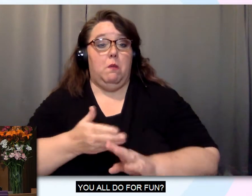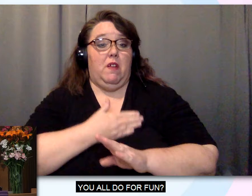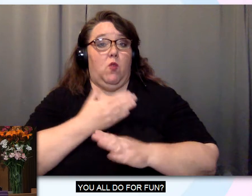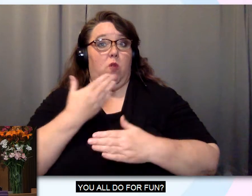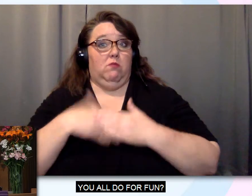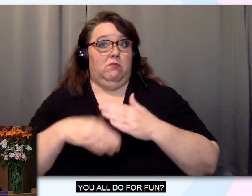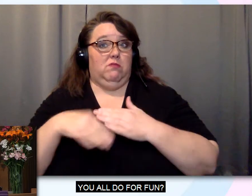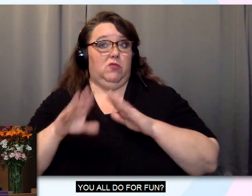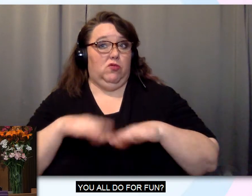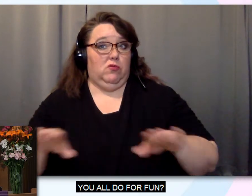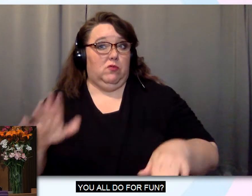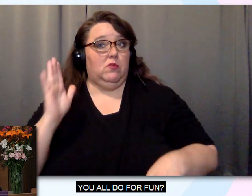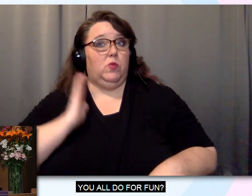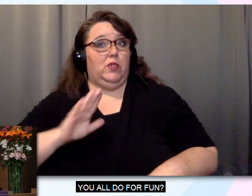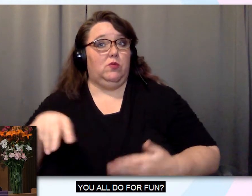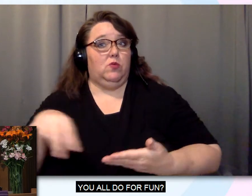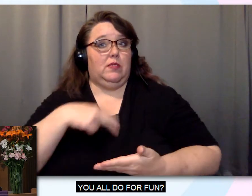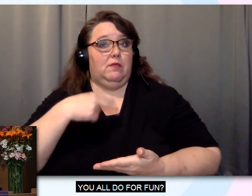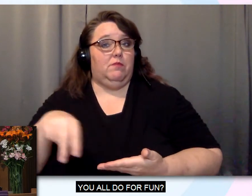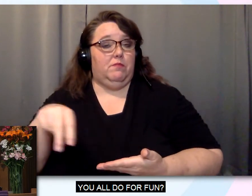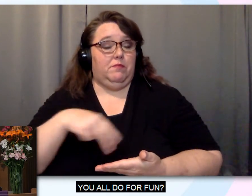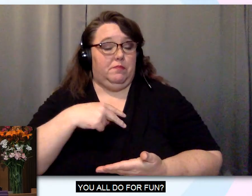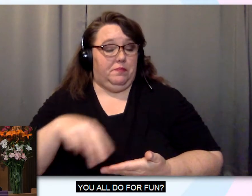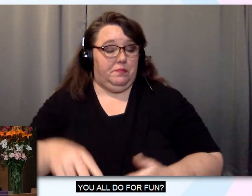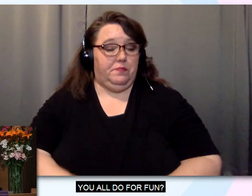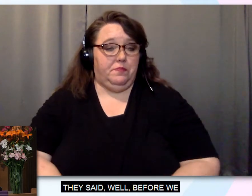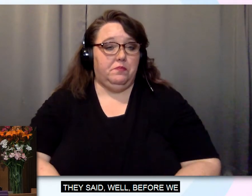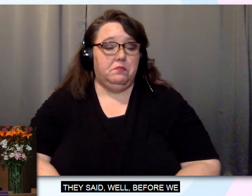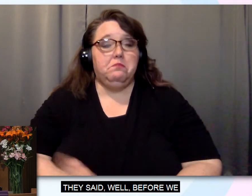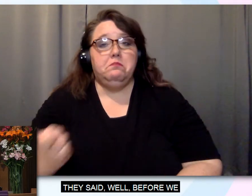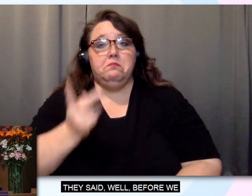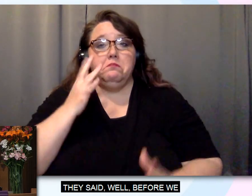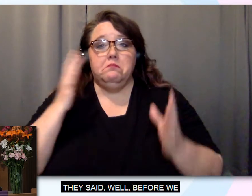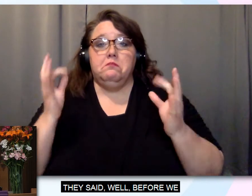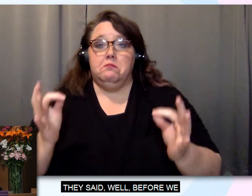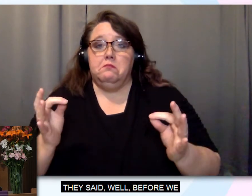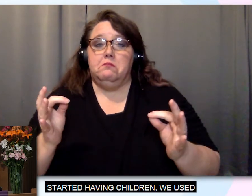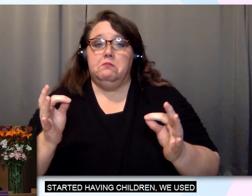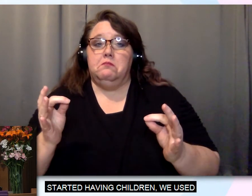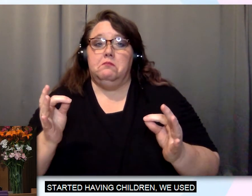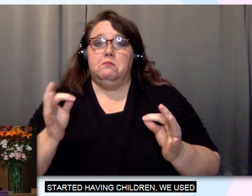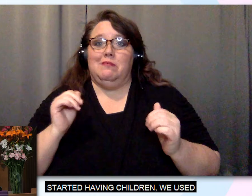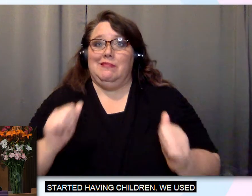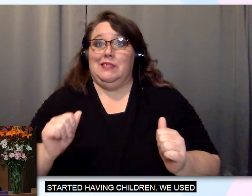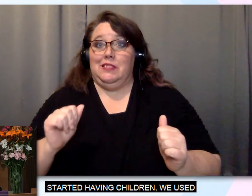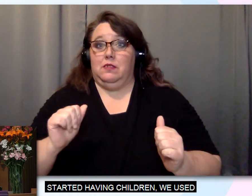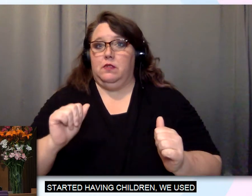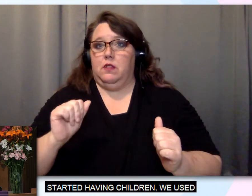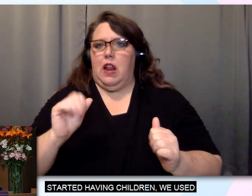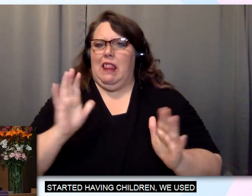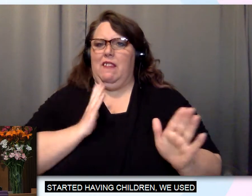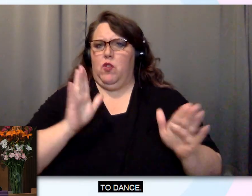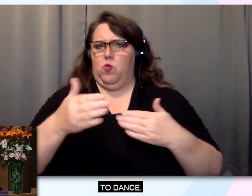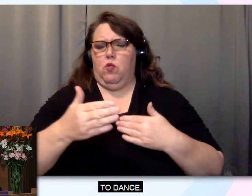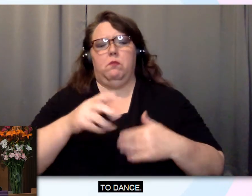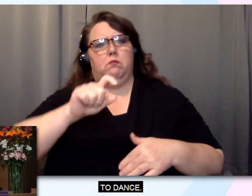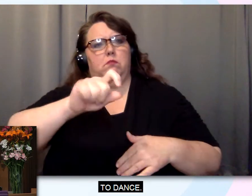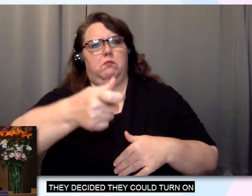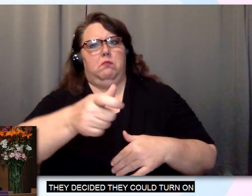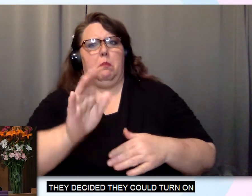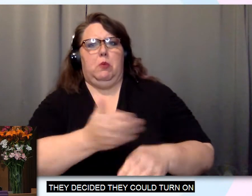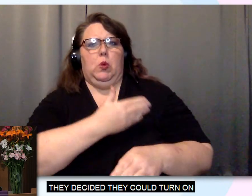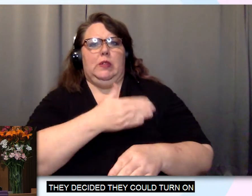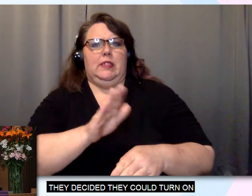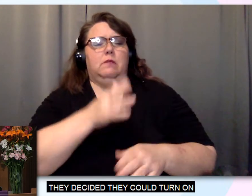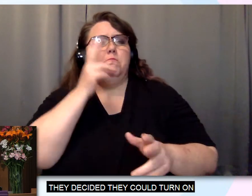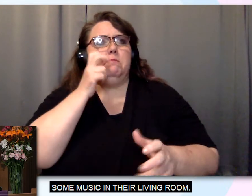"Well, before we started having children, we used to dance." So they decided that they could turn on some music in their